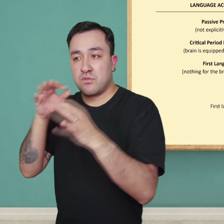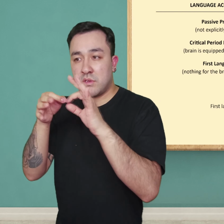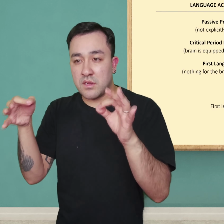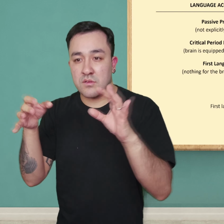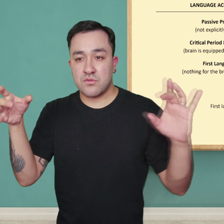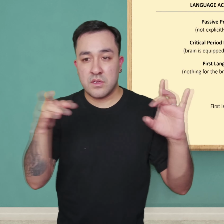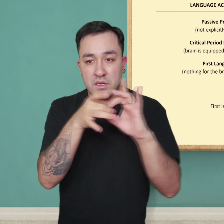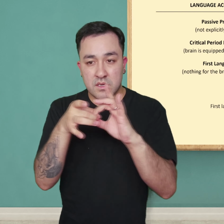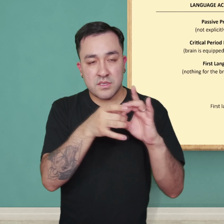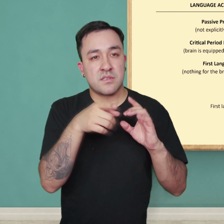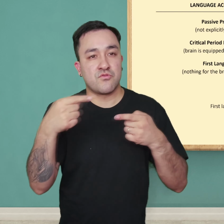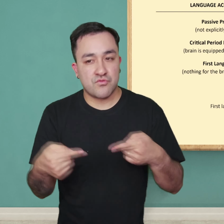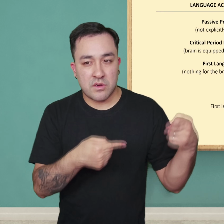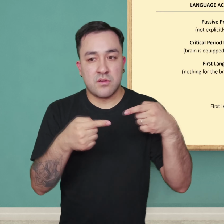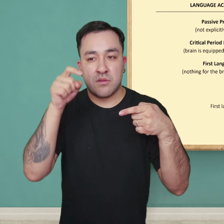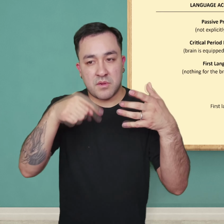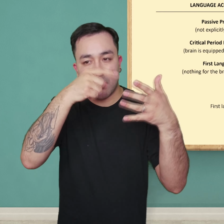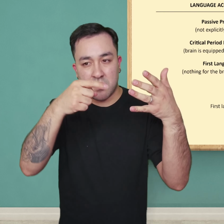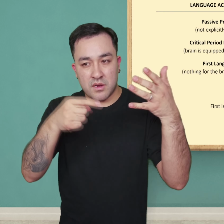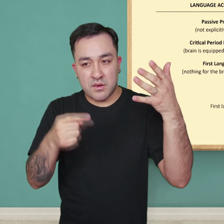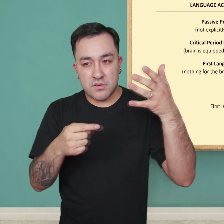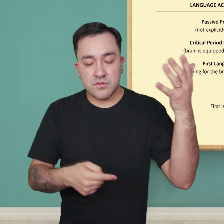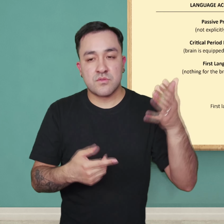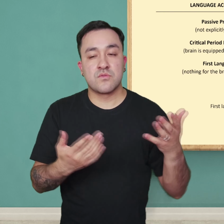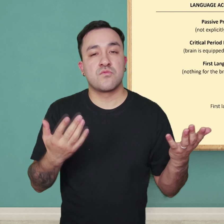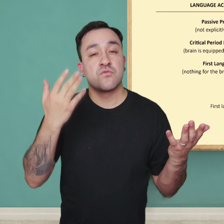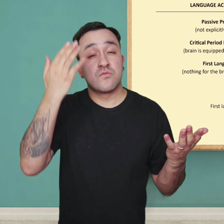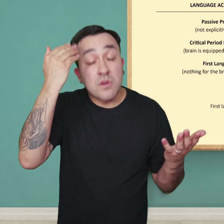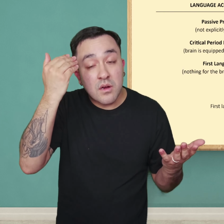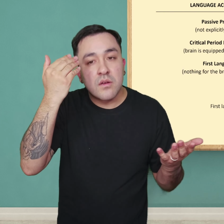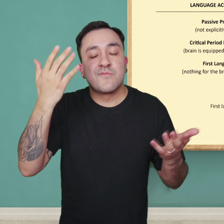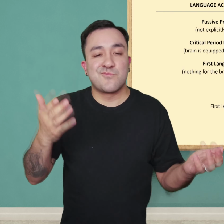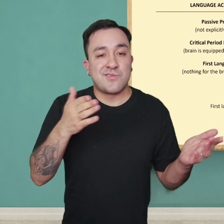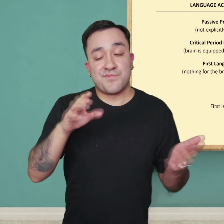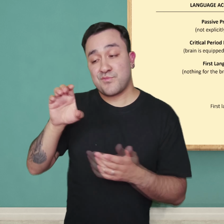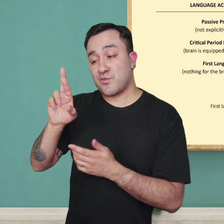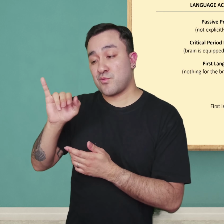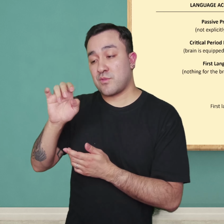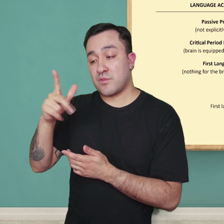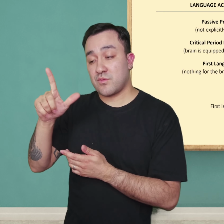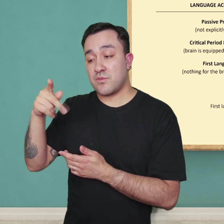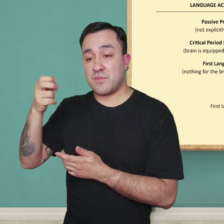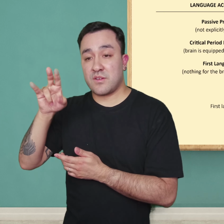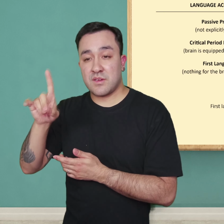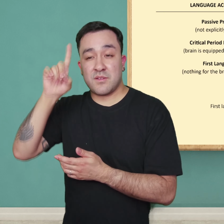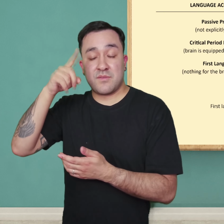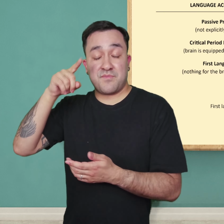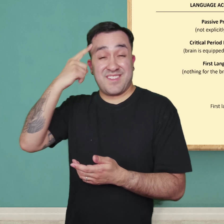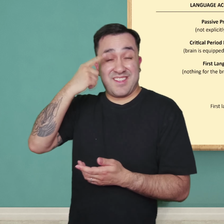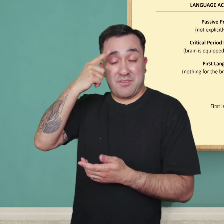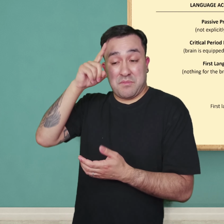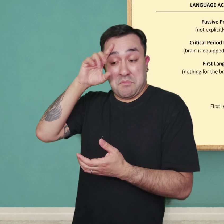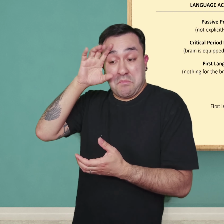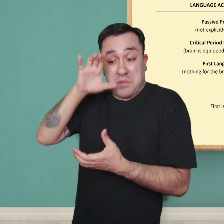Reviewing, practicing, making connections, struggling, and more. It is theorized that after we reach a certain age